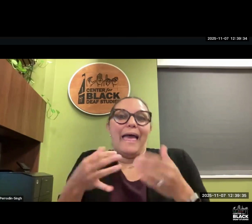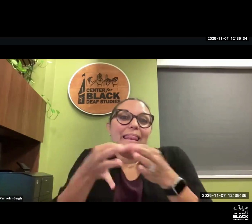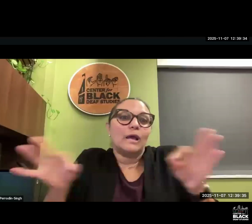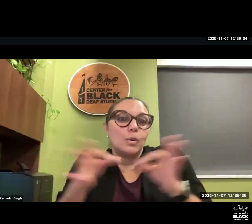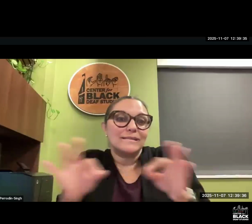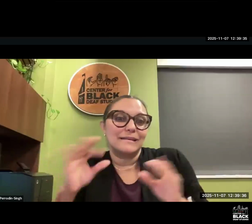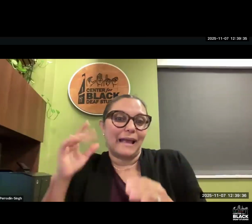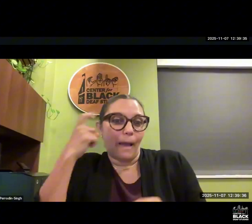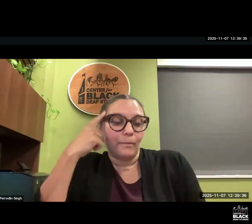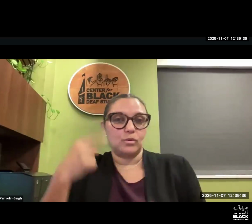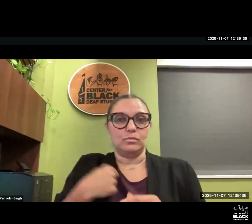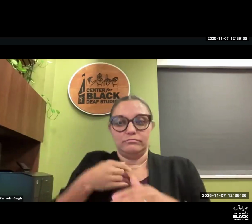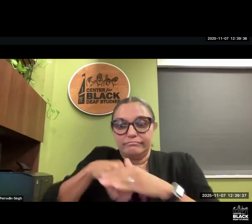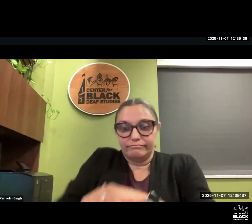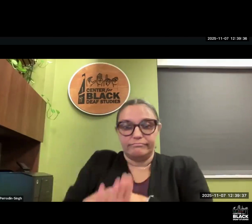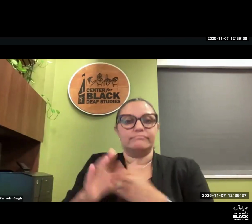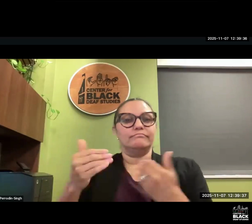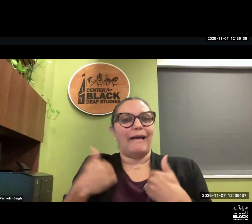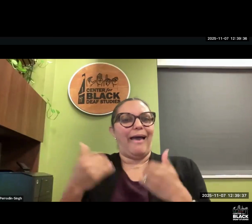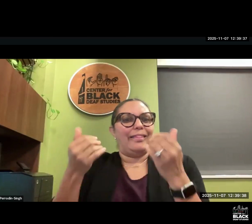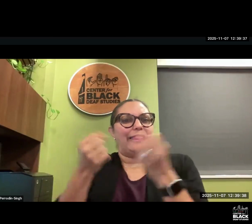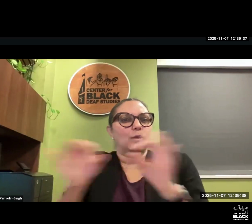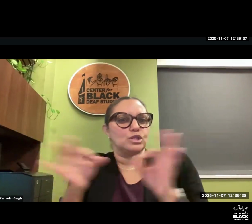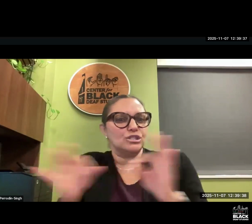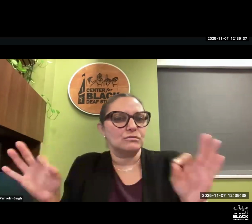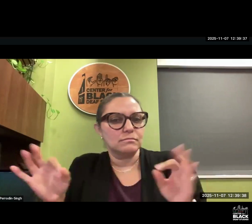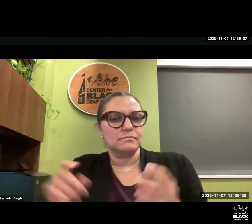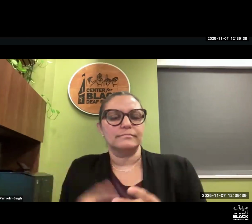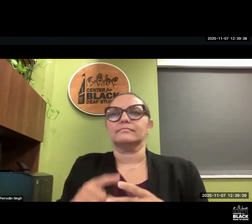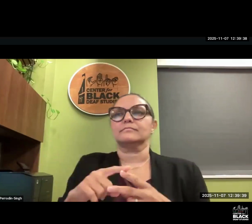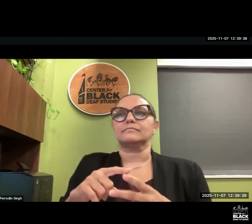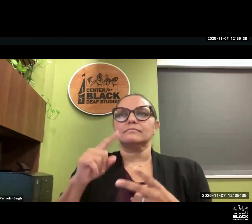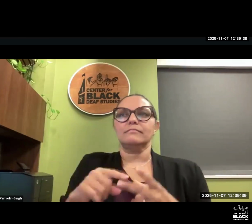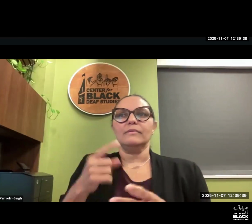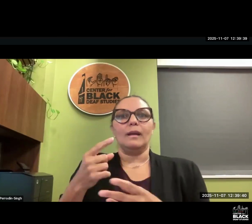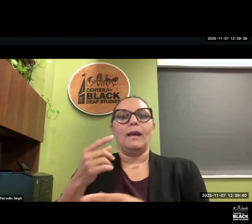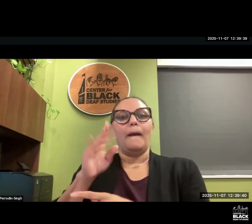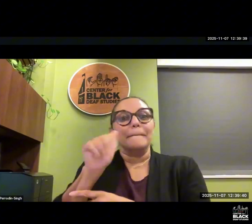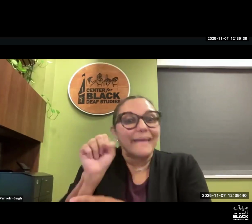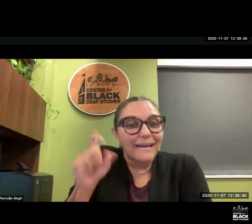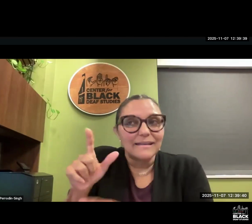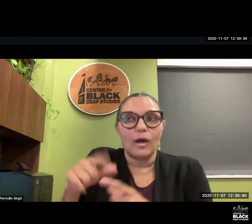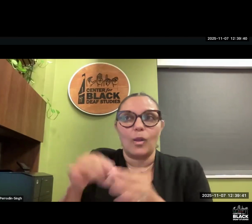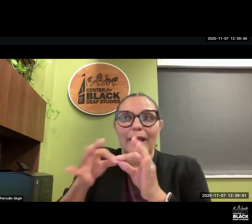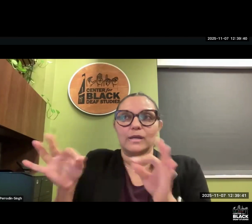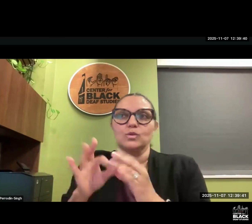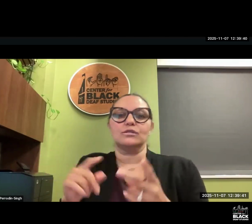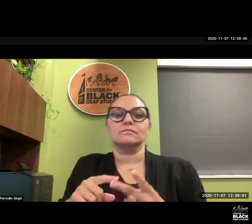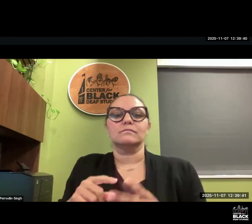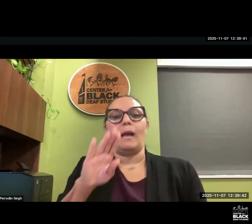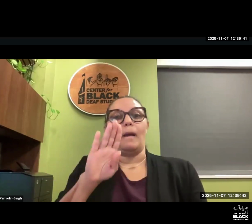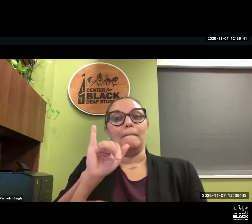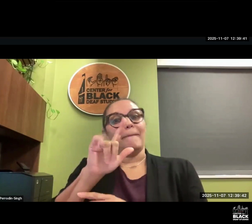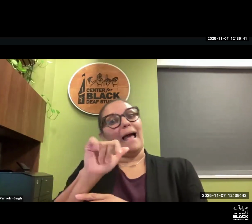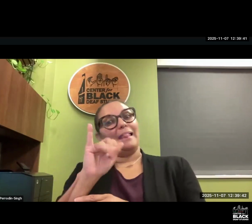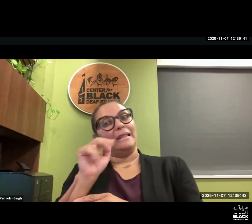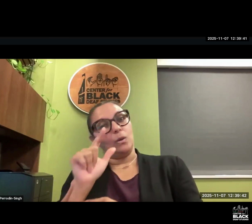could have. And I think for me, having access to language,